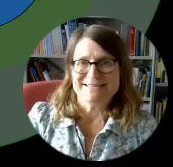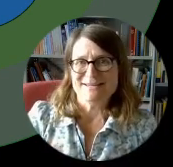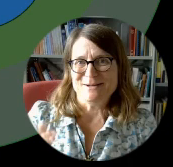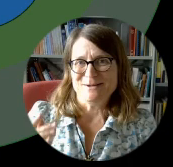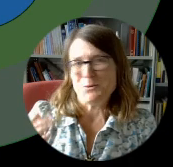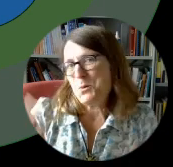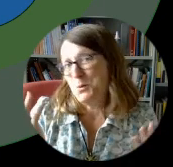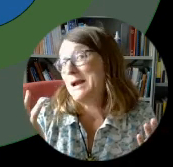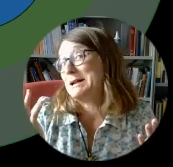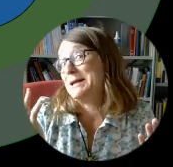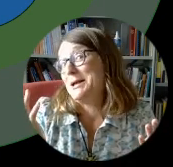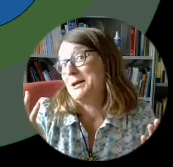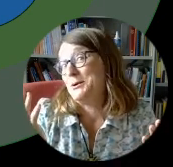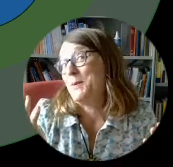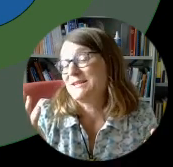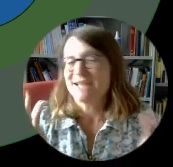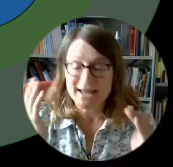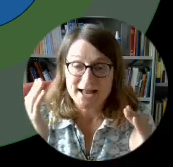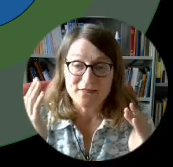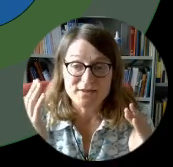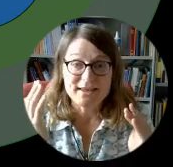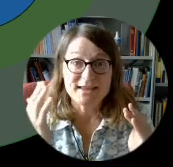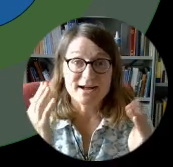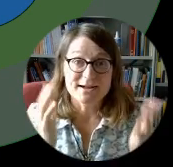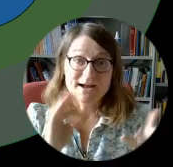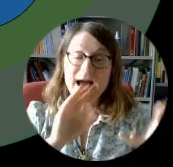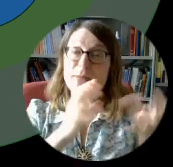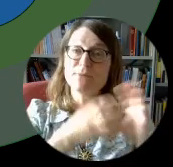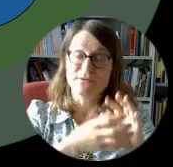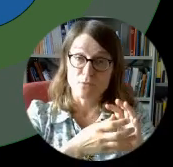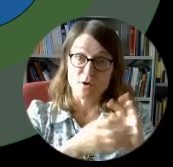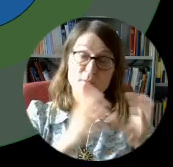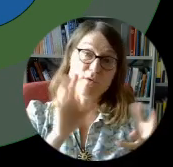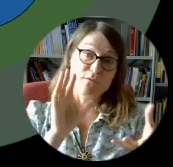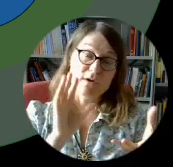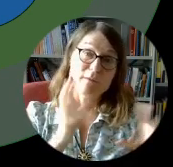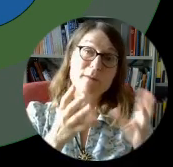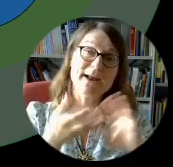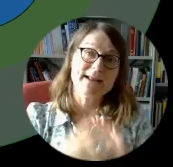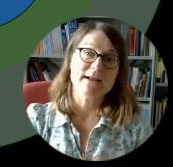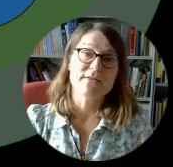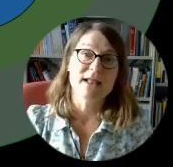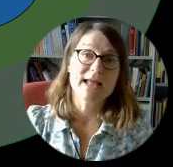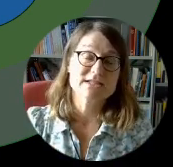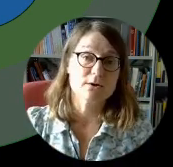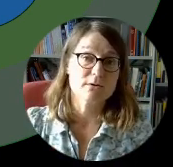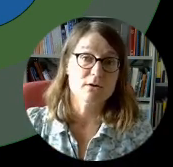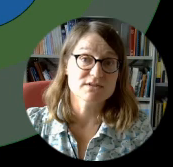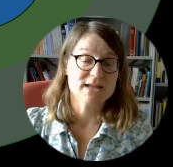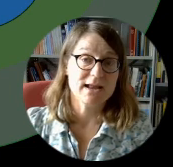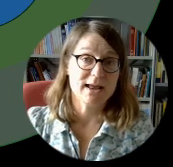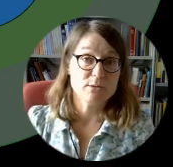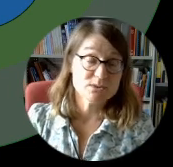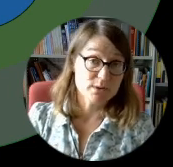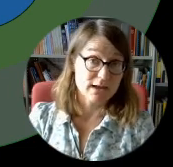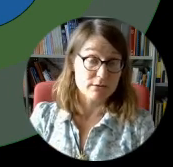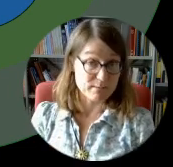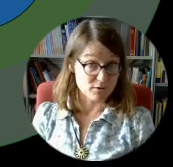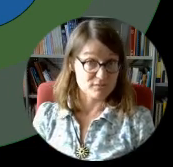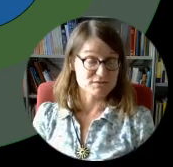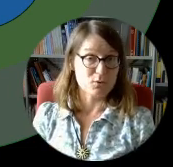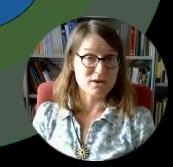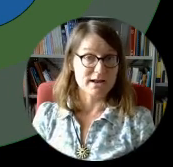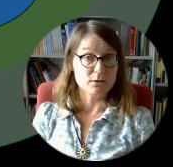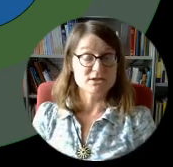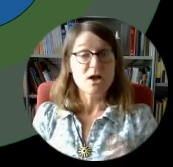And weirdly, you might say, the hybrid form of combining the lexicon of a sign language with the grammar